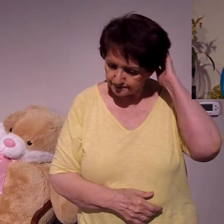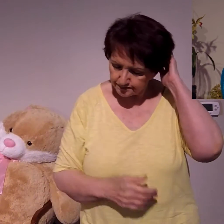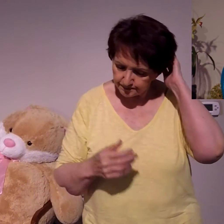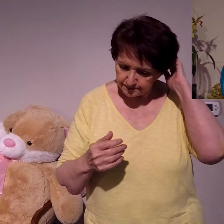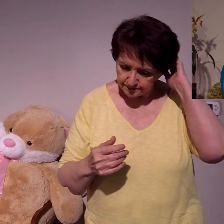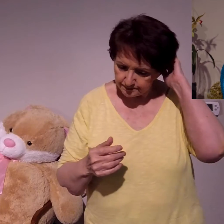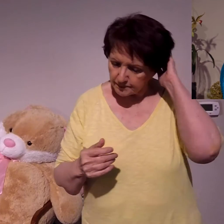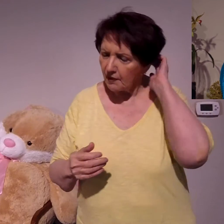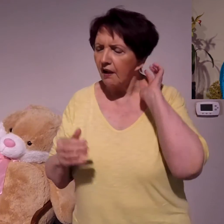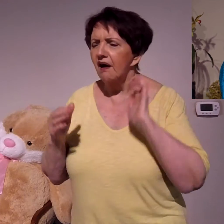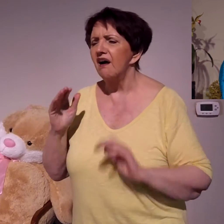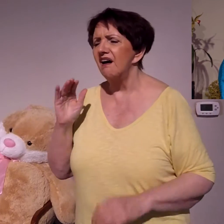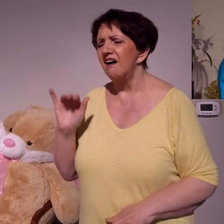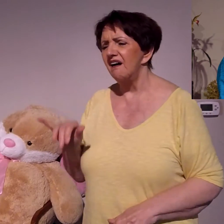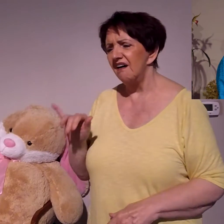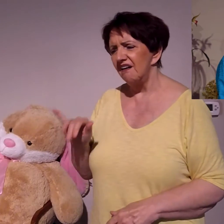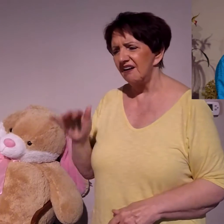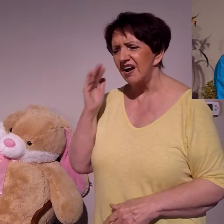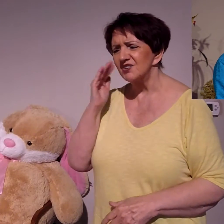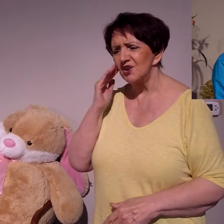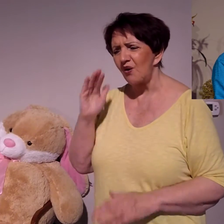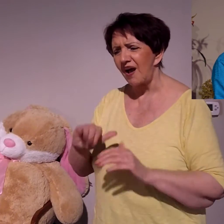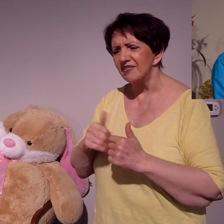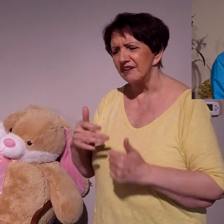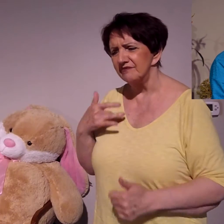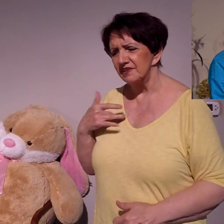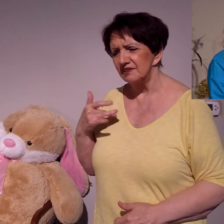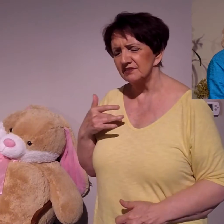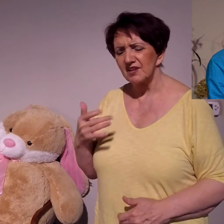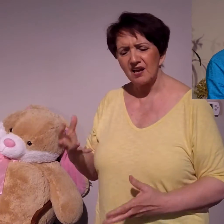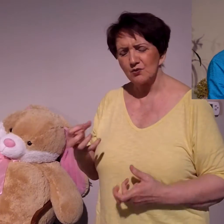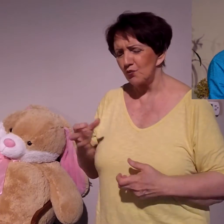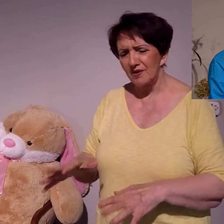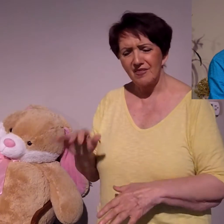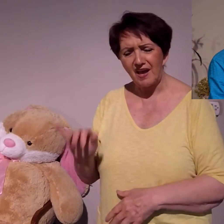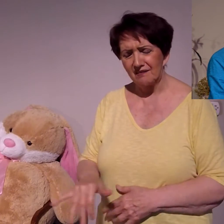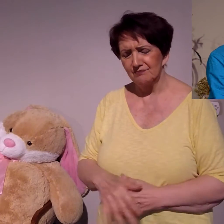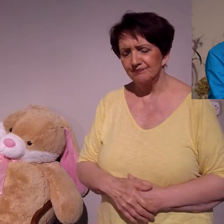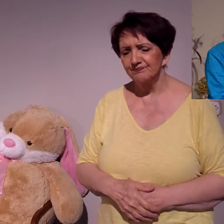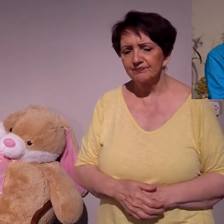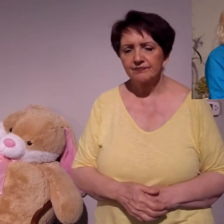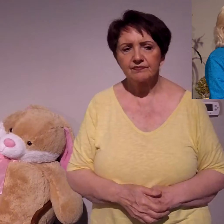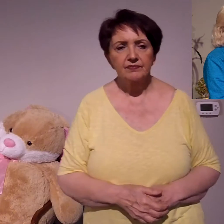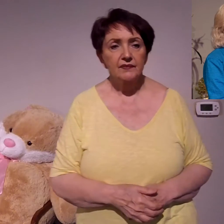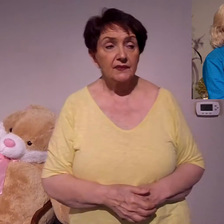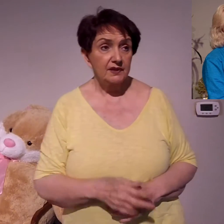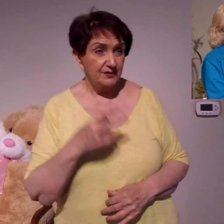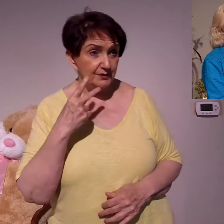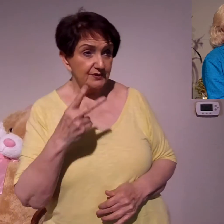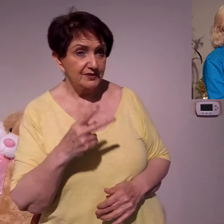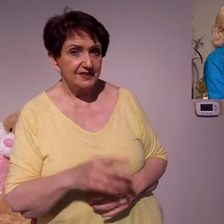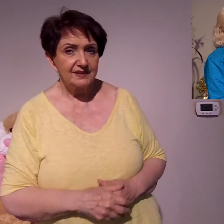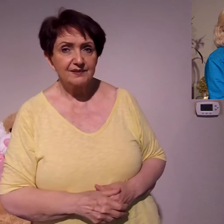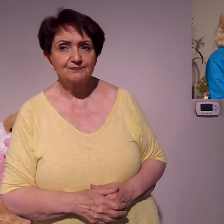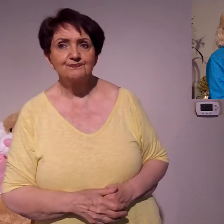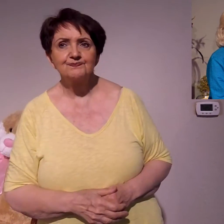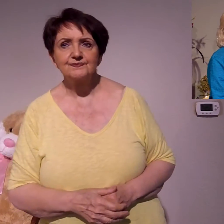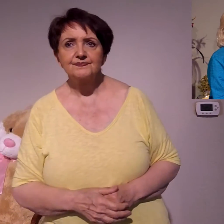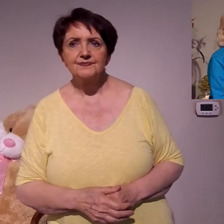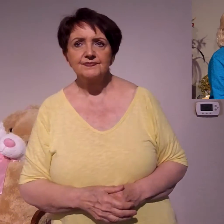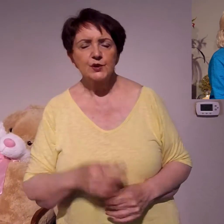I know how that feels. I don't want to be that way with you. Do you see? Right? That awareness and that